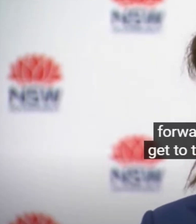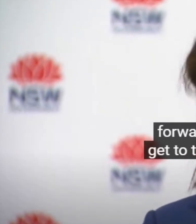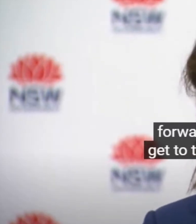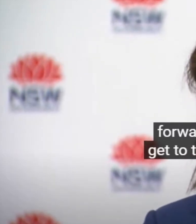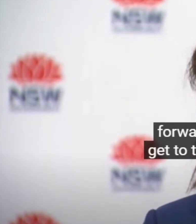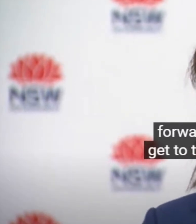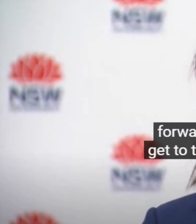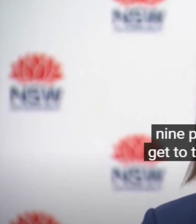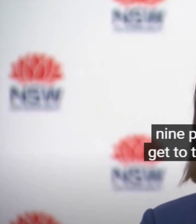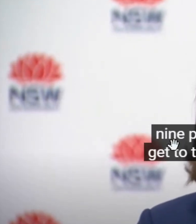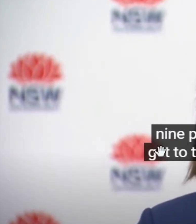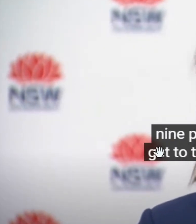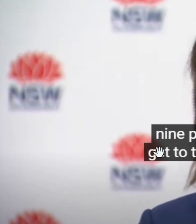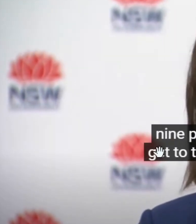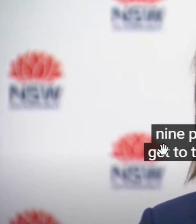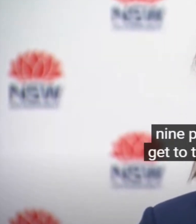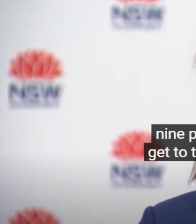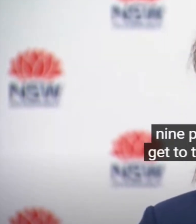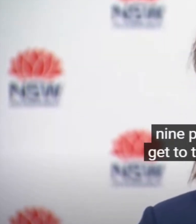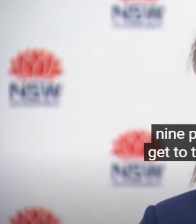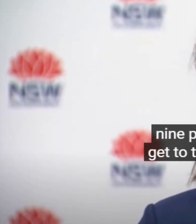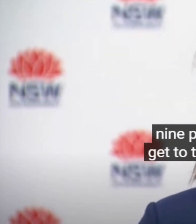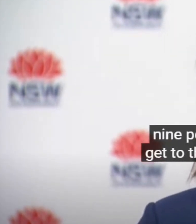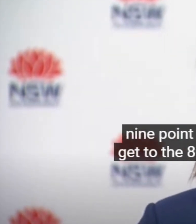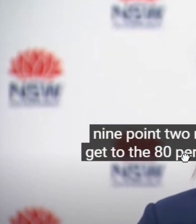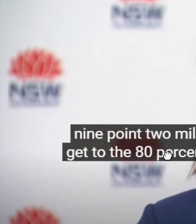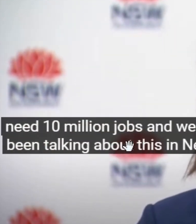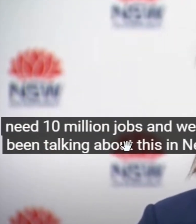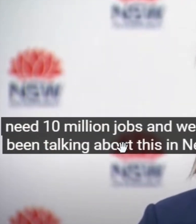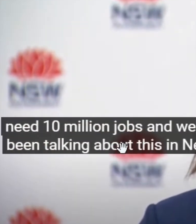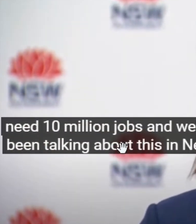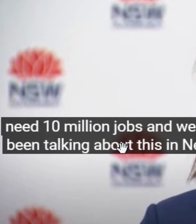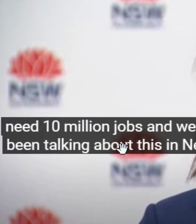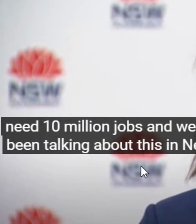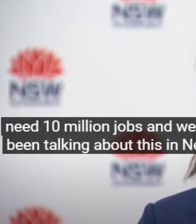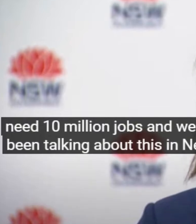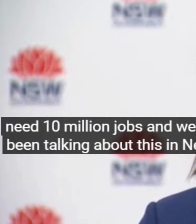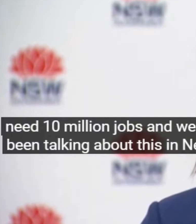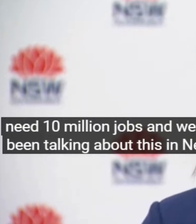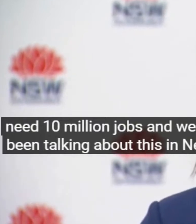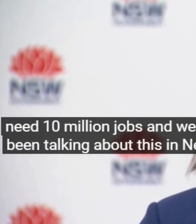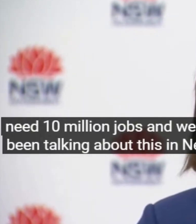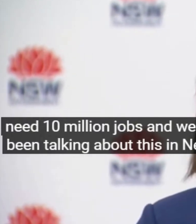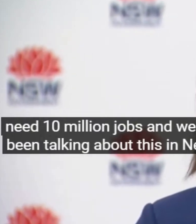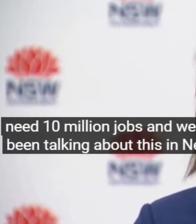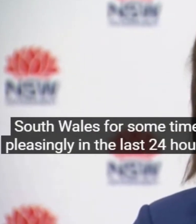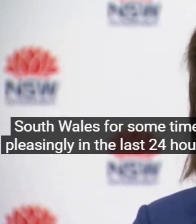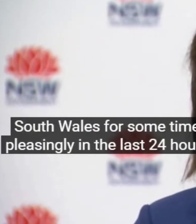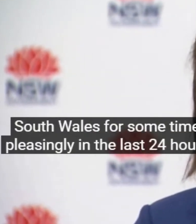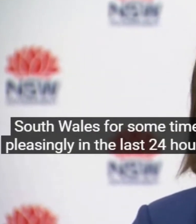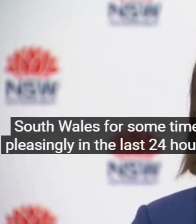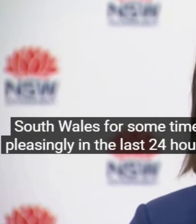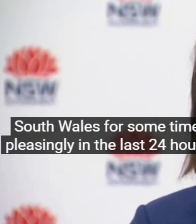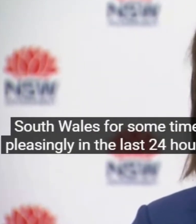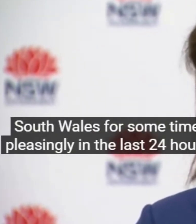go faster. So please come forward and get the vaccination. The AstraZeneca is safe. The health authorities have said that under the current